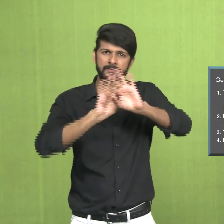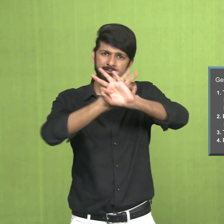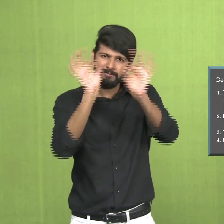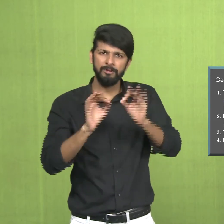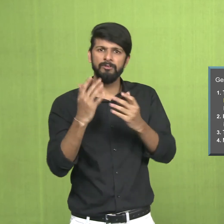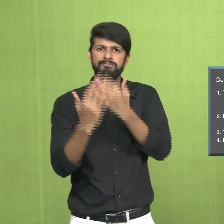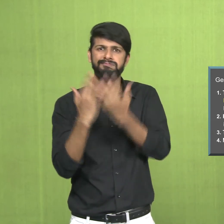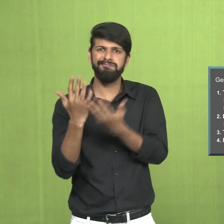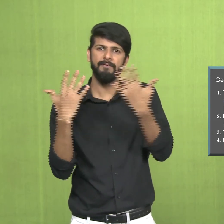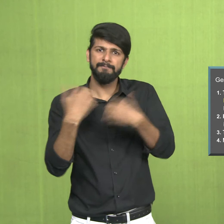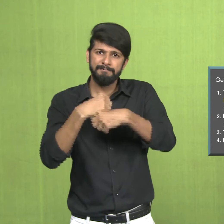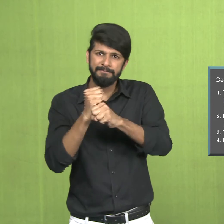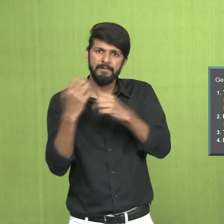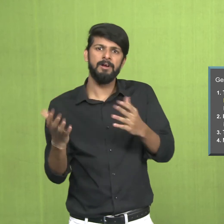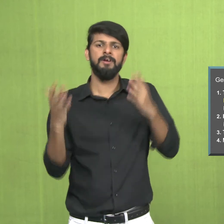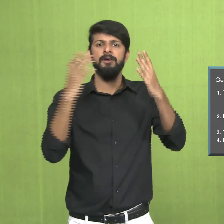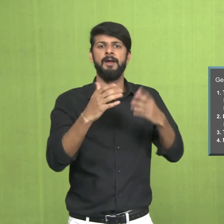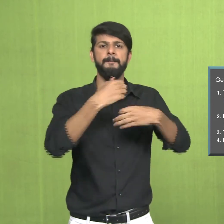process of metal casting.